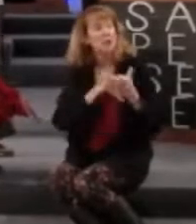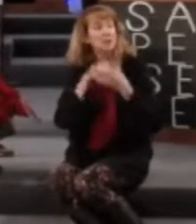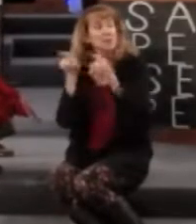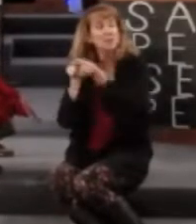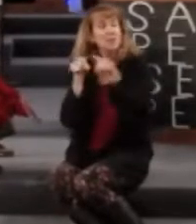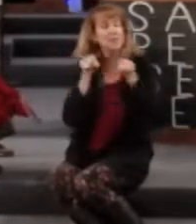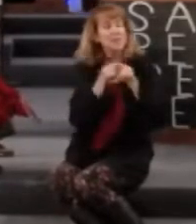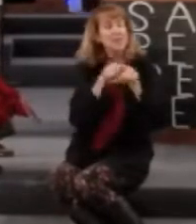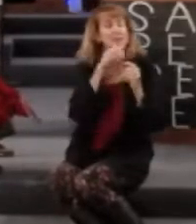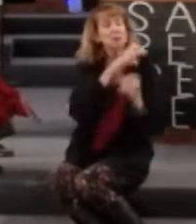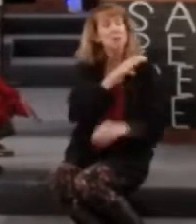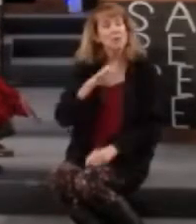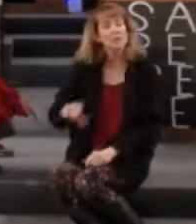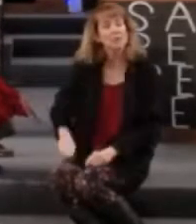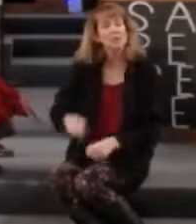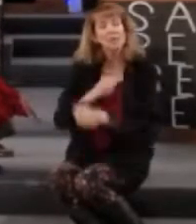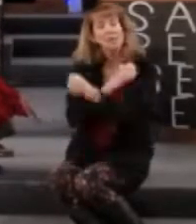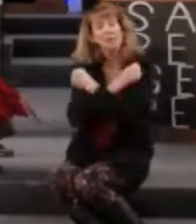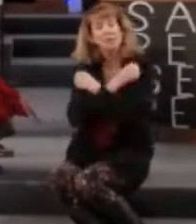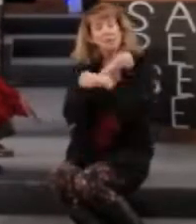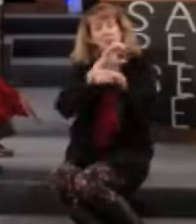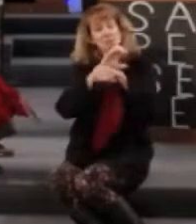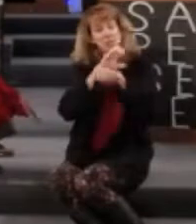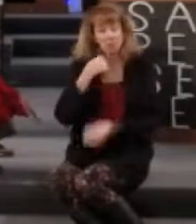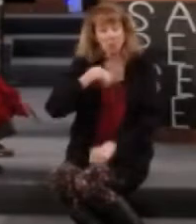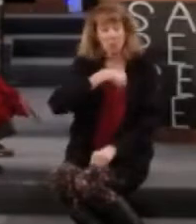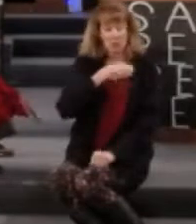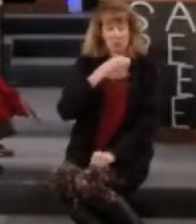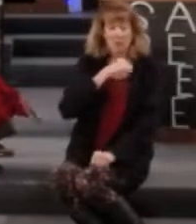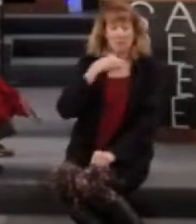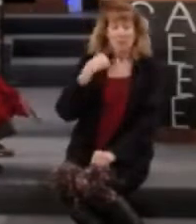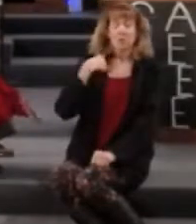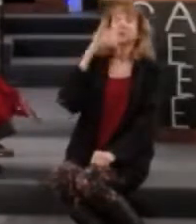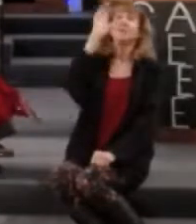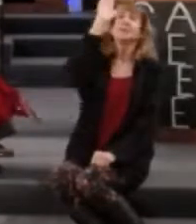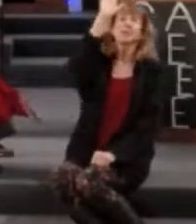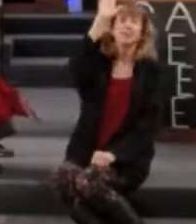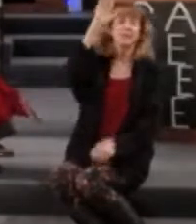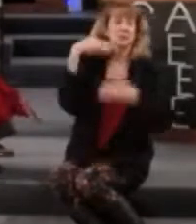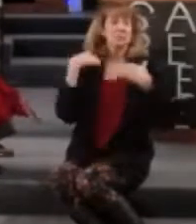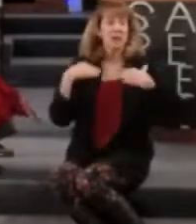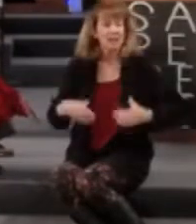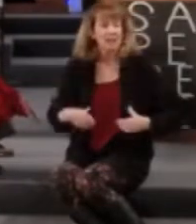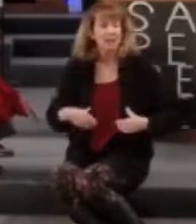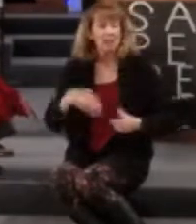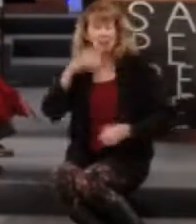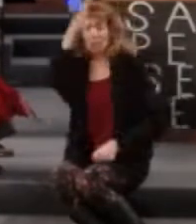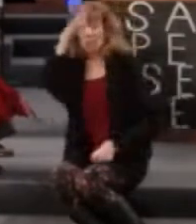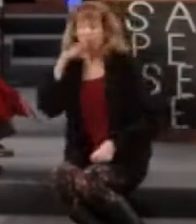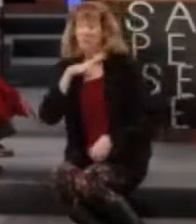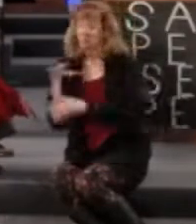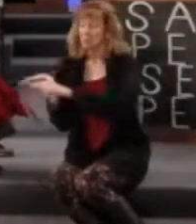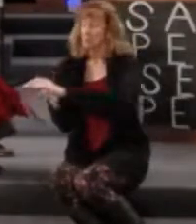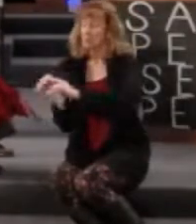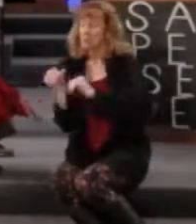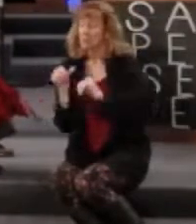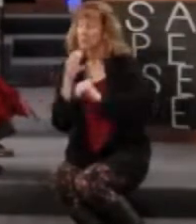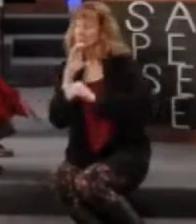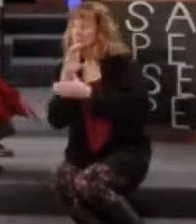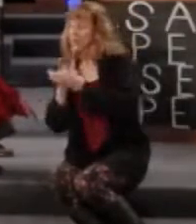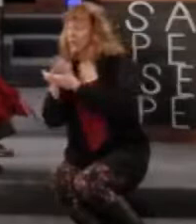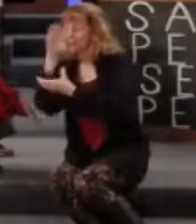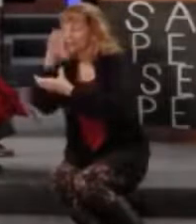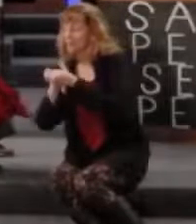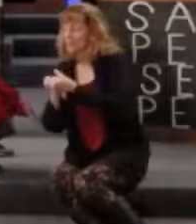does the church. For we are members of his body. For this reason, a man will leave his father and mother and be united with